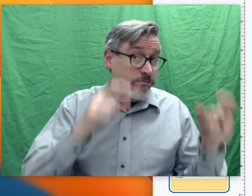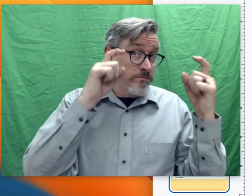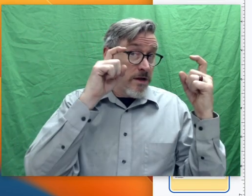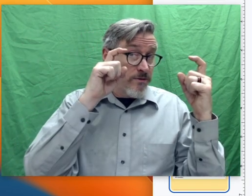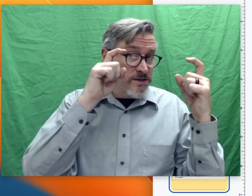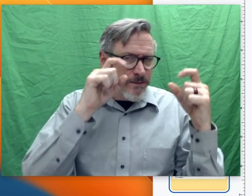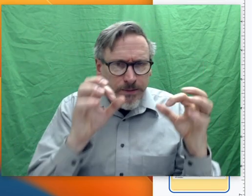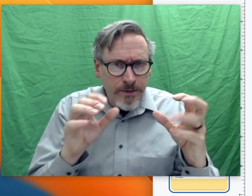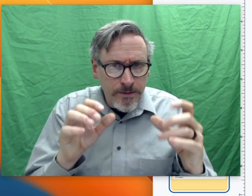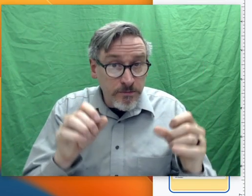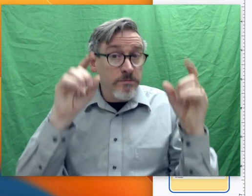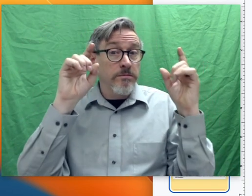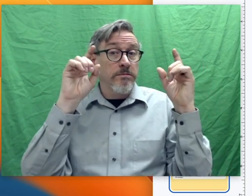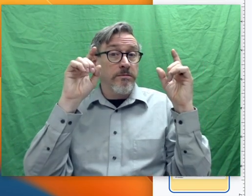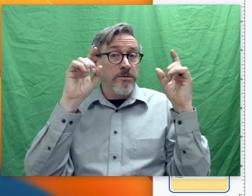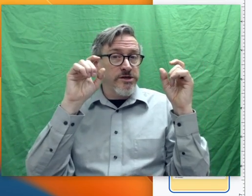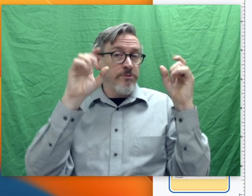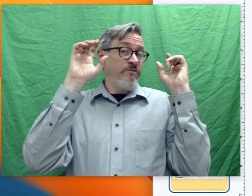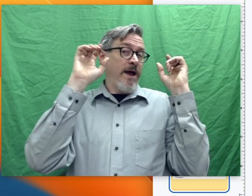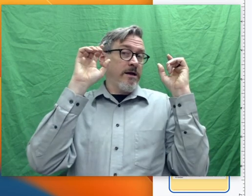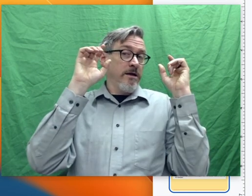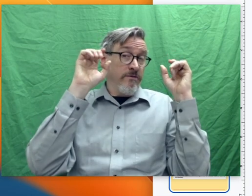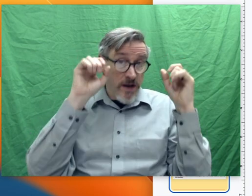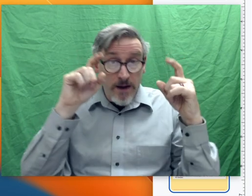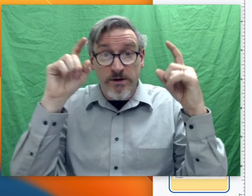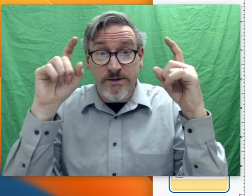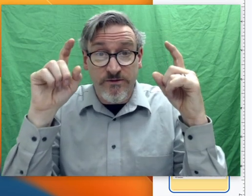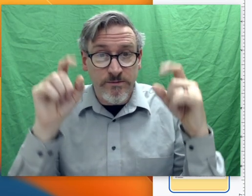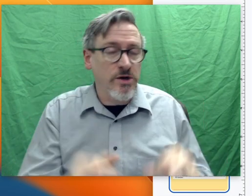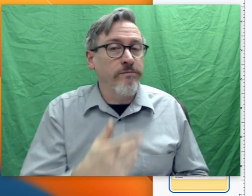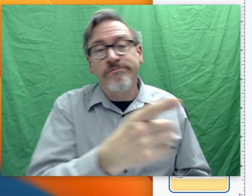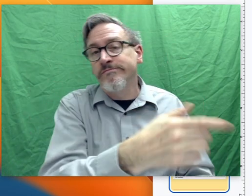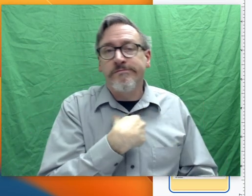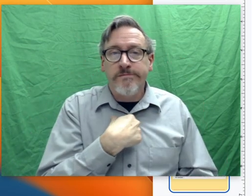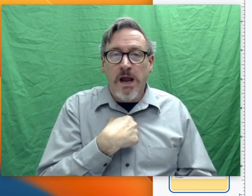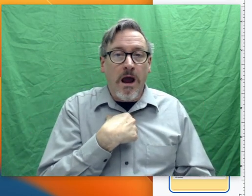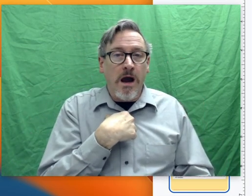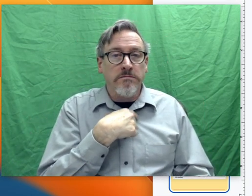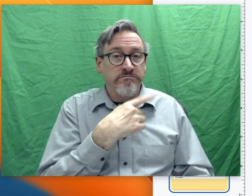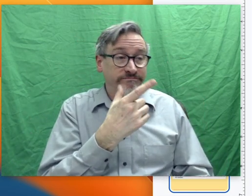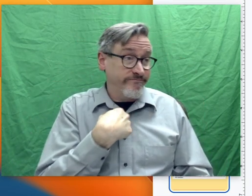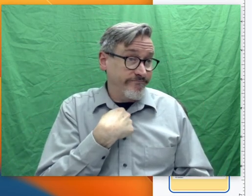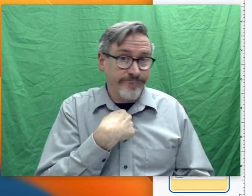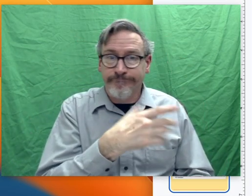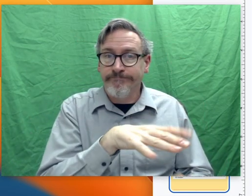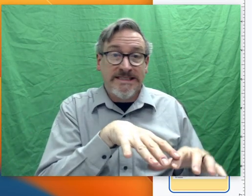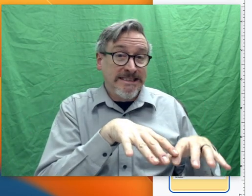with the eyebrows up. So you move back, then eyebrows up for it.